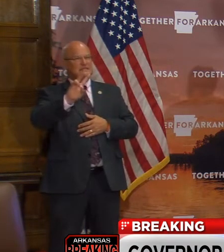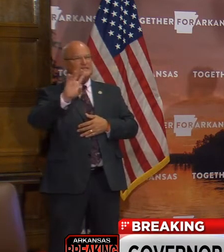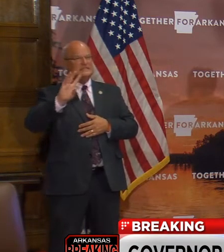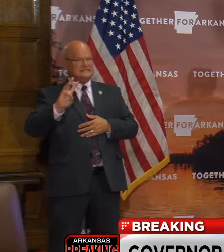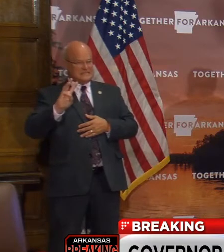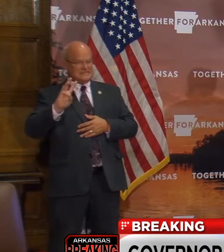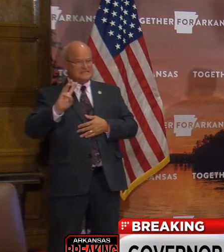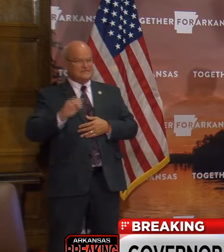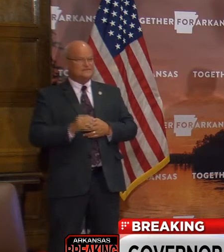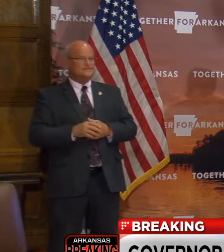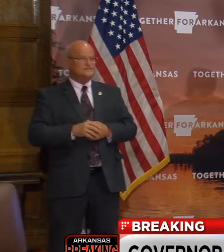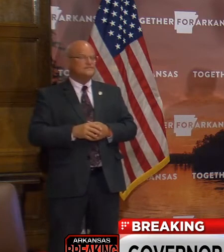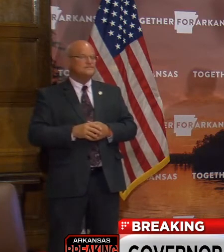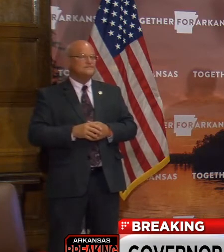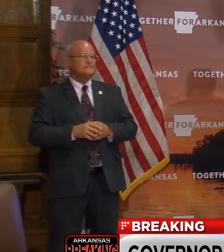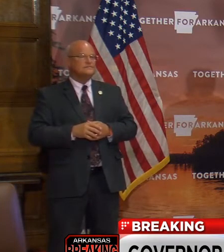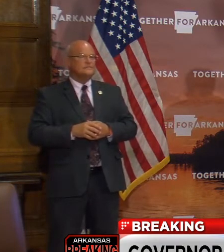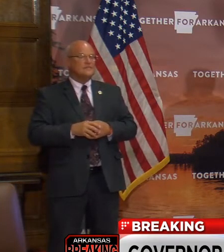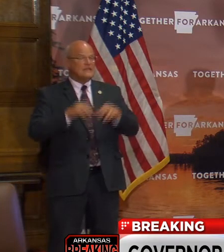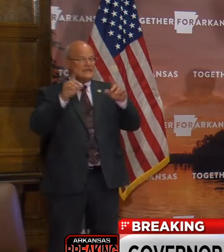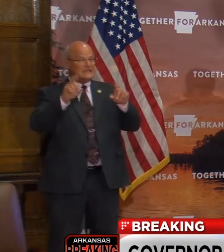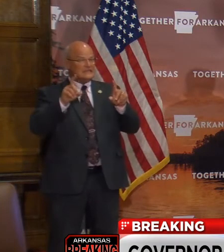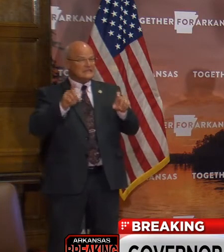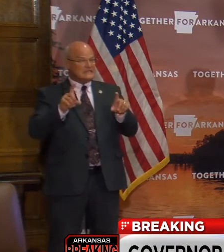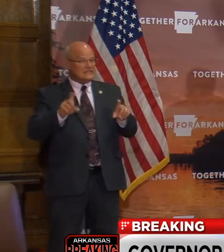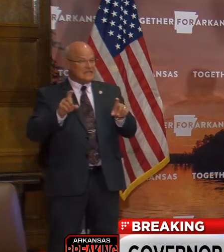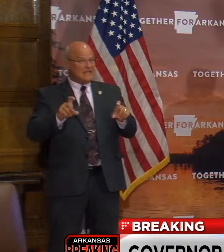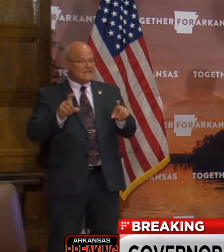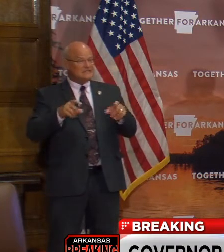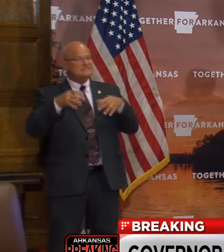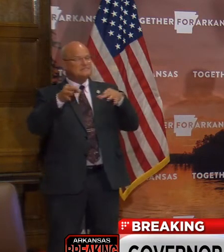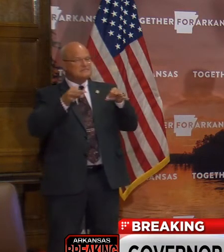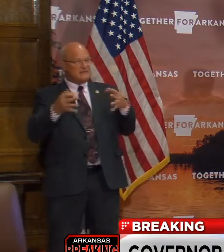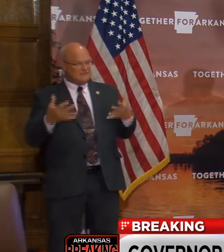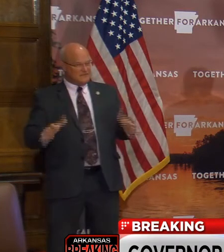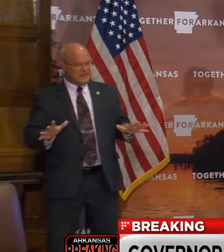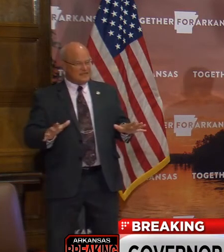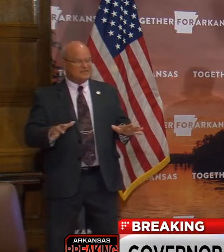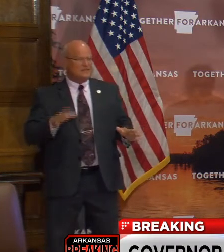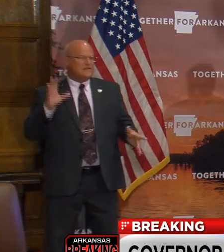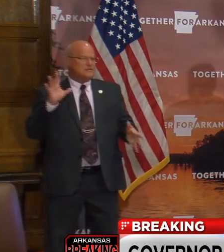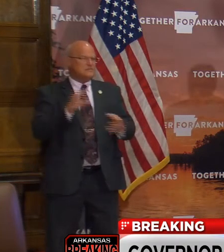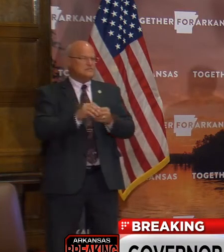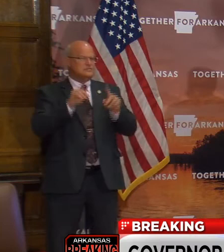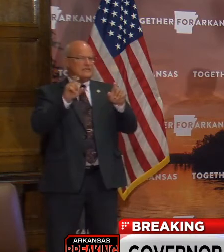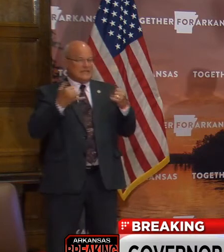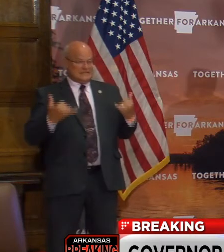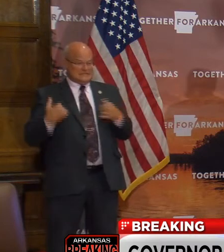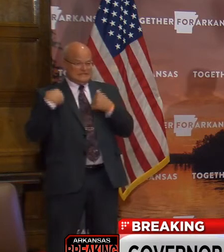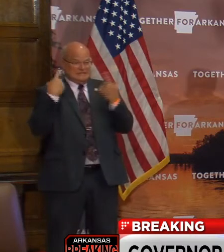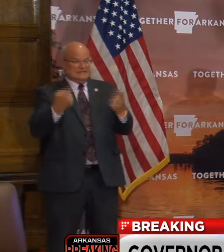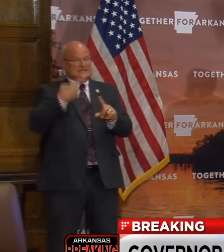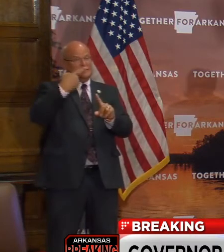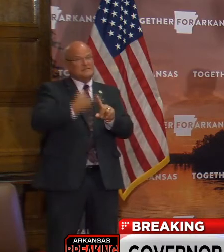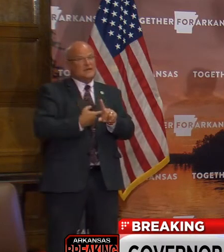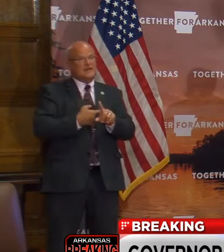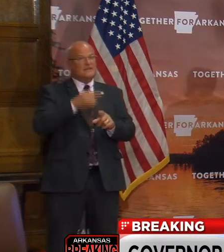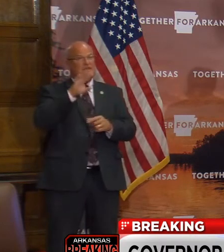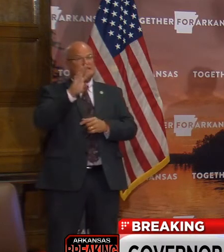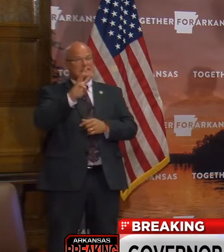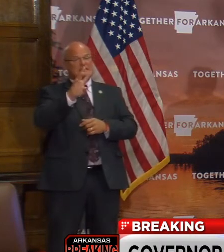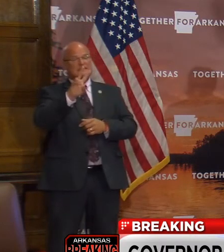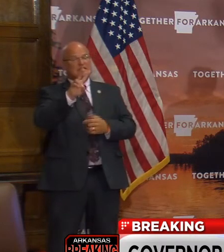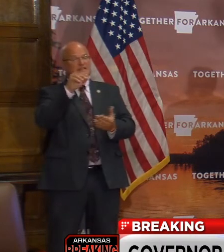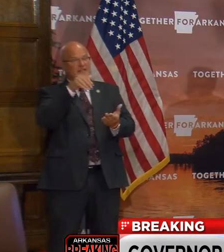5,776. The testing has already been explained by the governor, and we have a total testing this month of